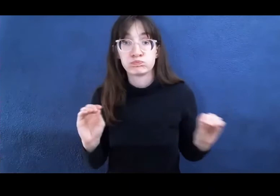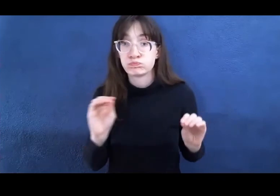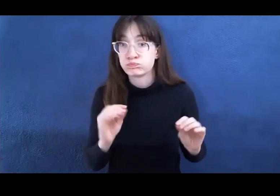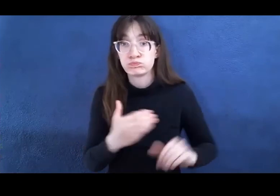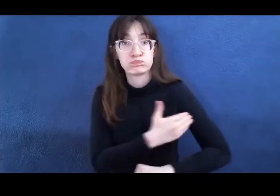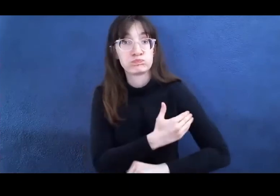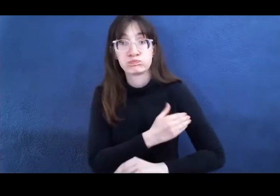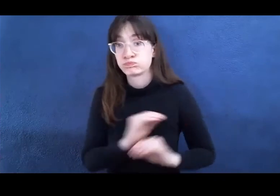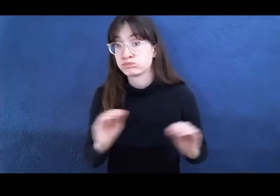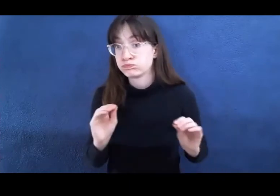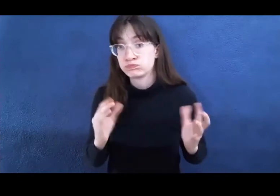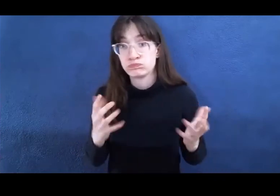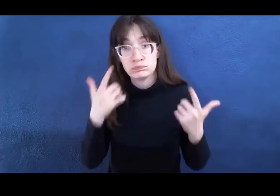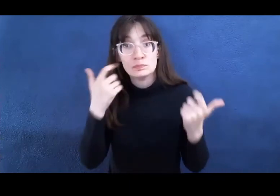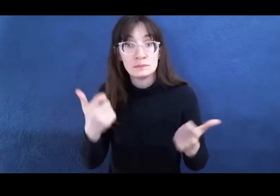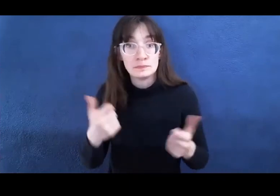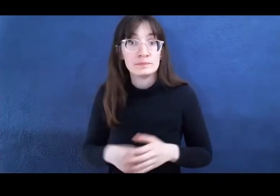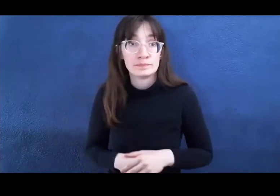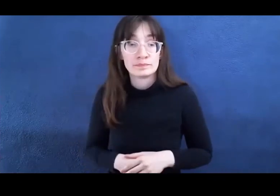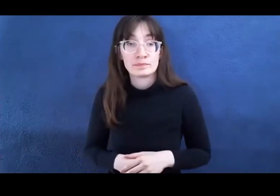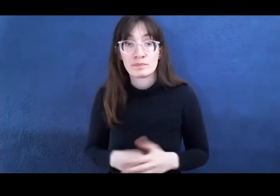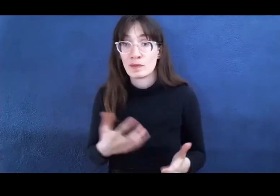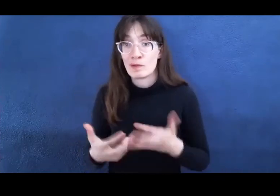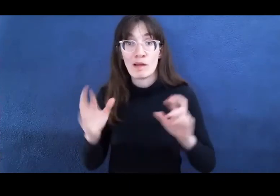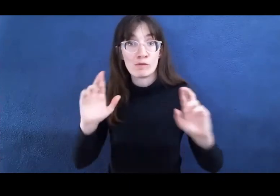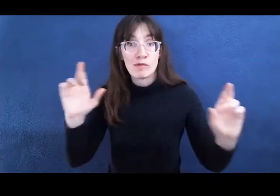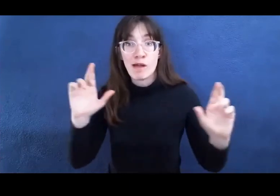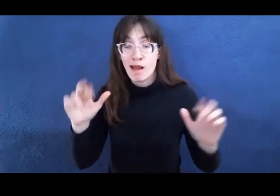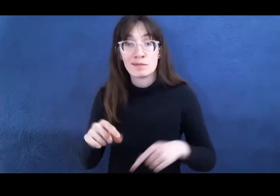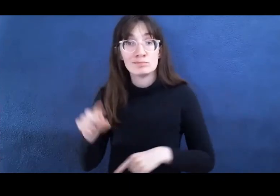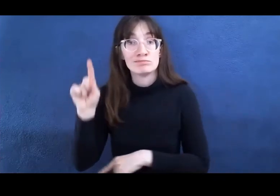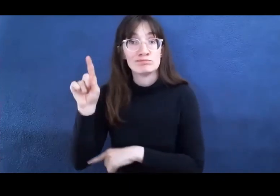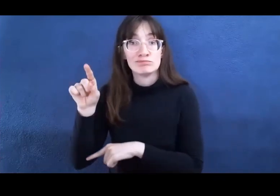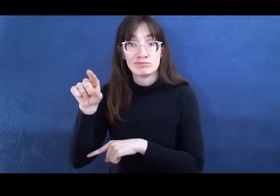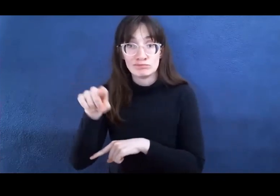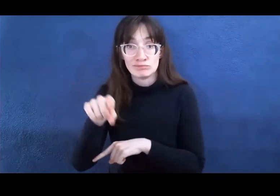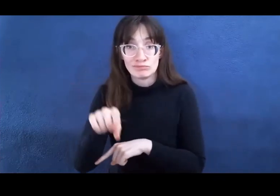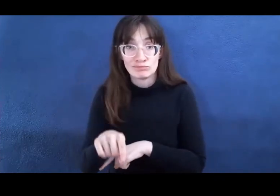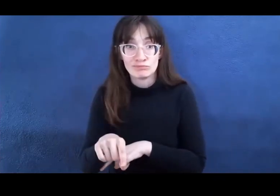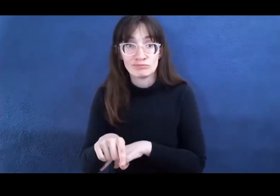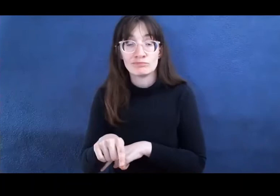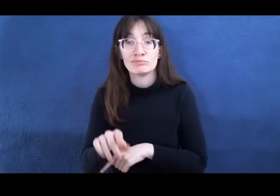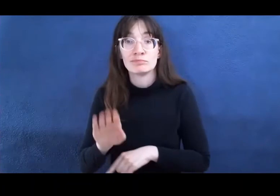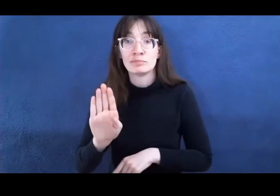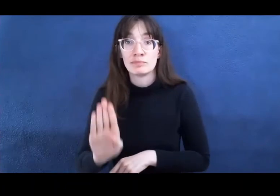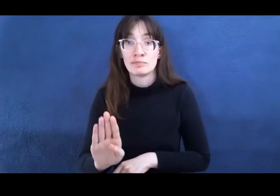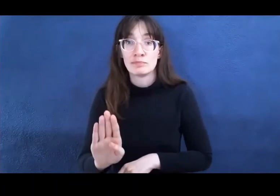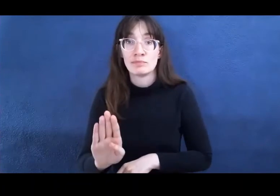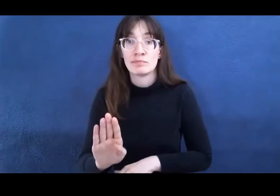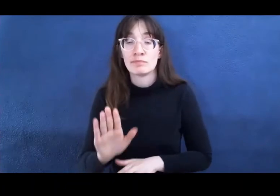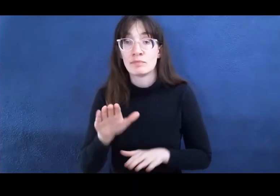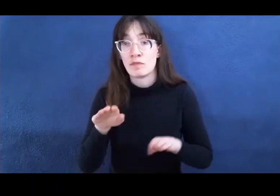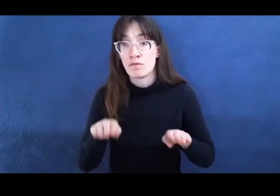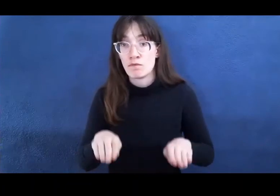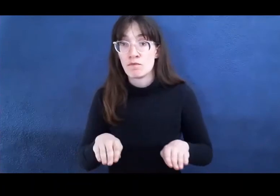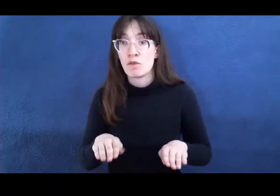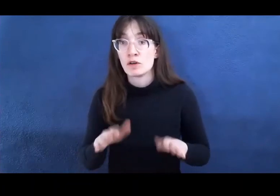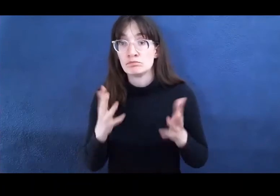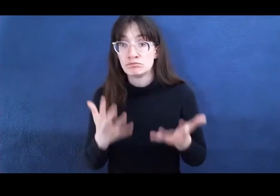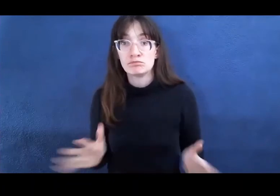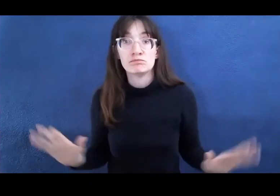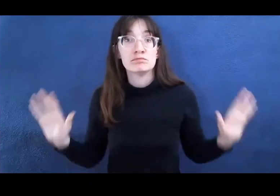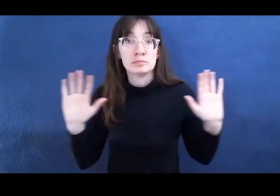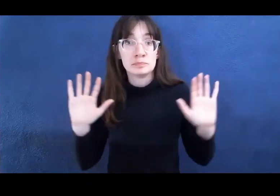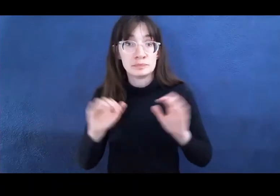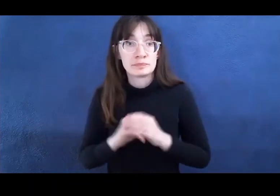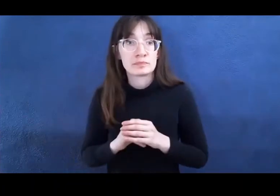Whenever you're ready, you might end this motion, maybe bringing your foot to a resting place. If you're interested in trying